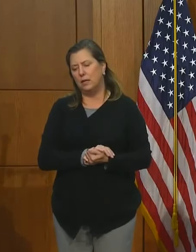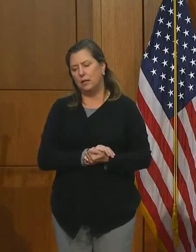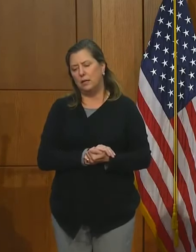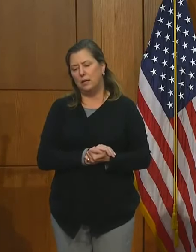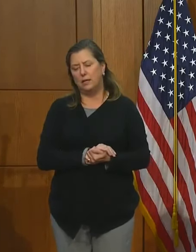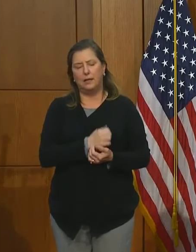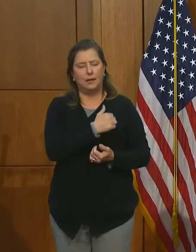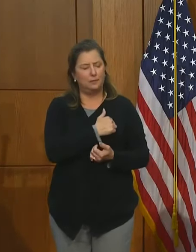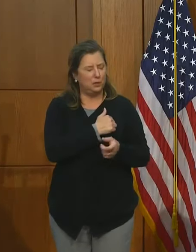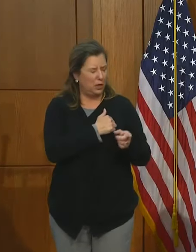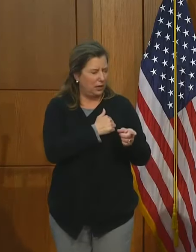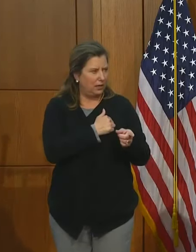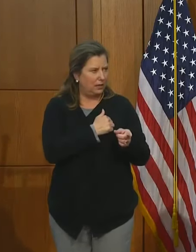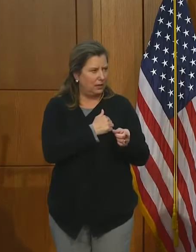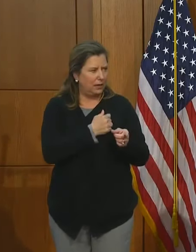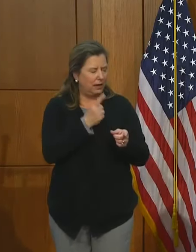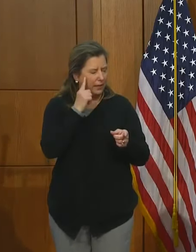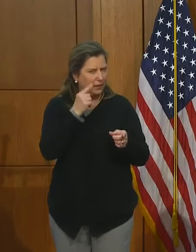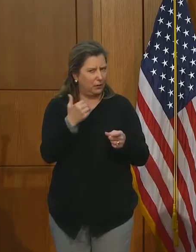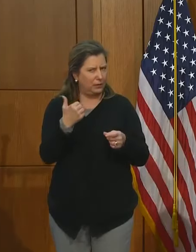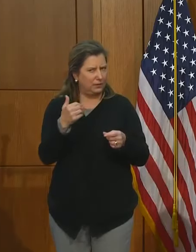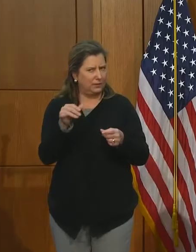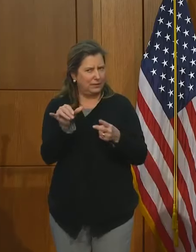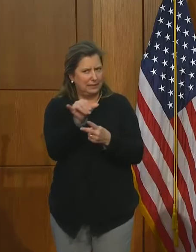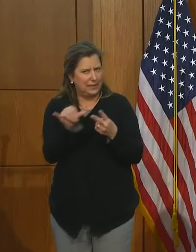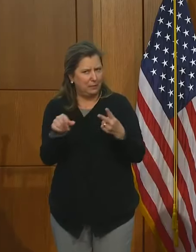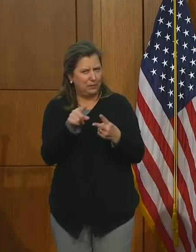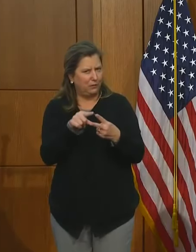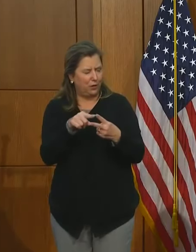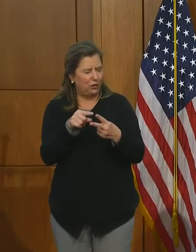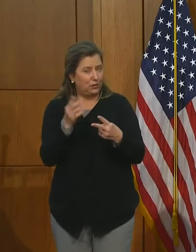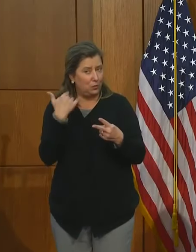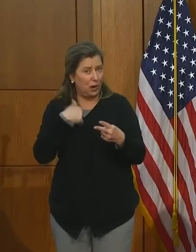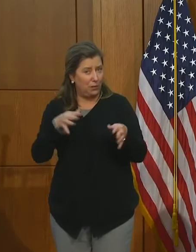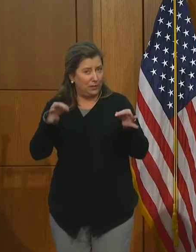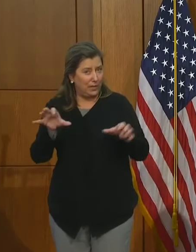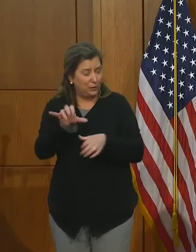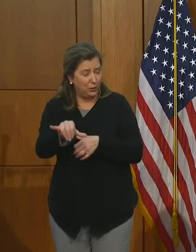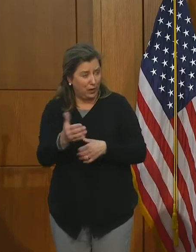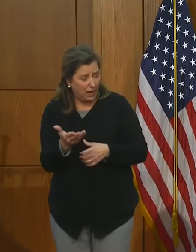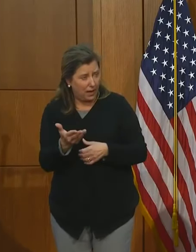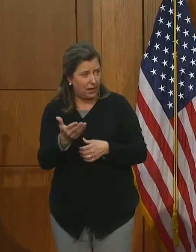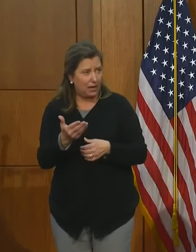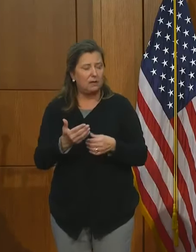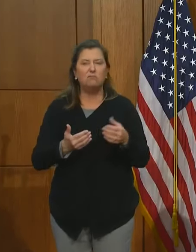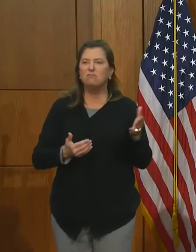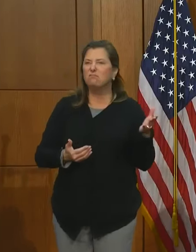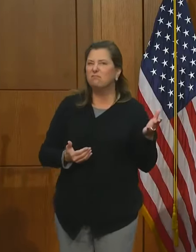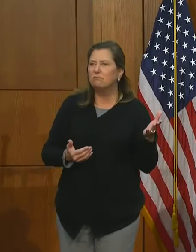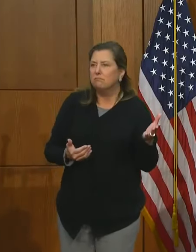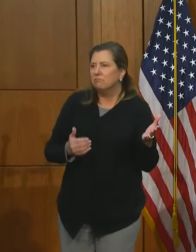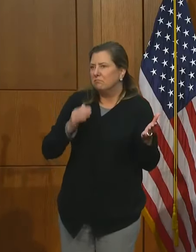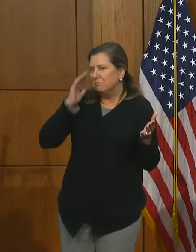excuse me, Mel, but it sounds like it was a repeat of the first question, is why did we decide to do it? And